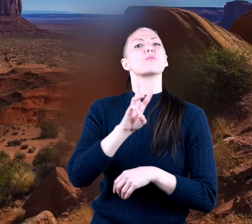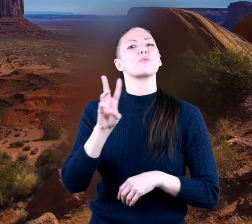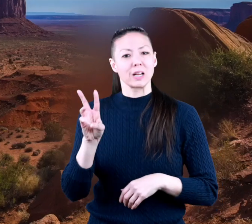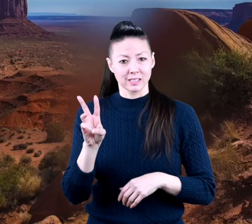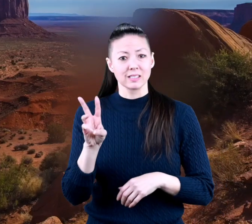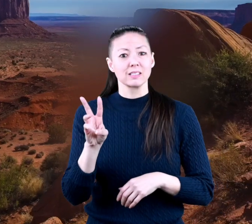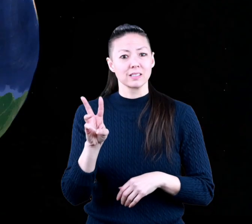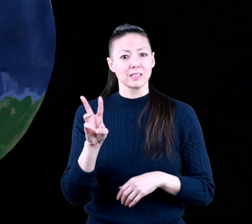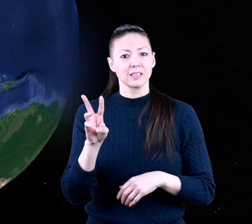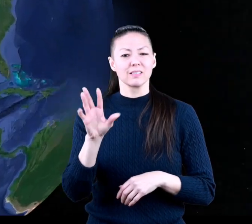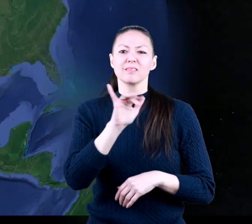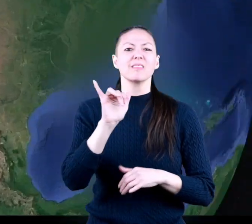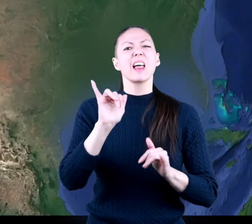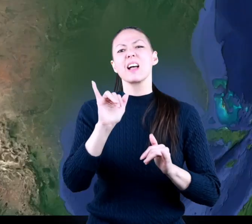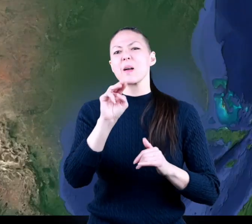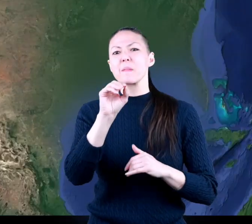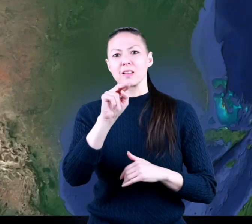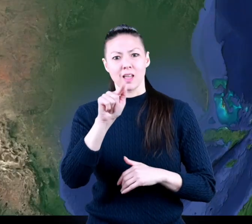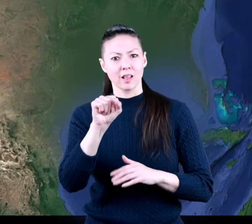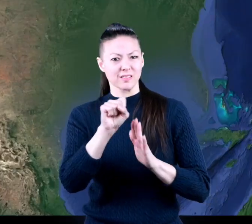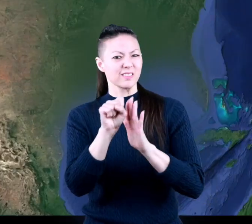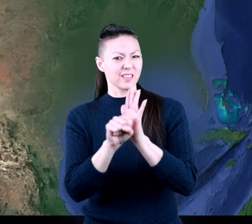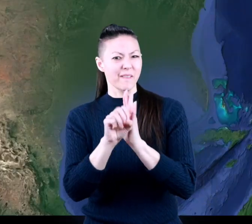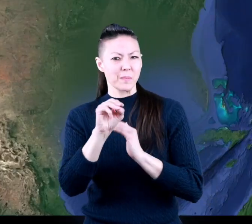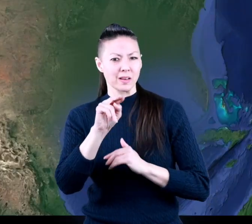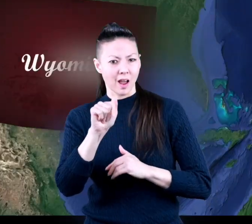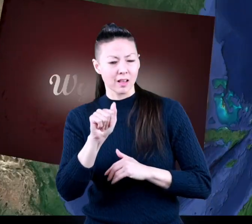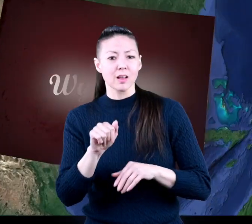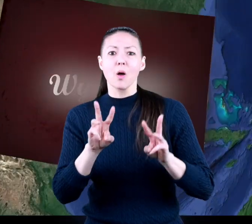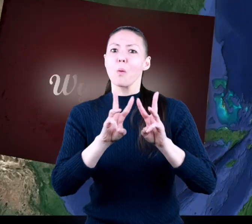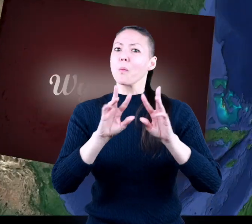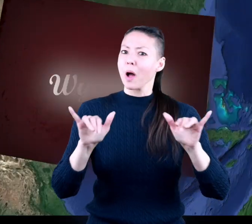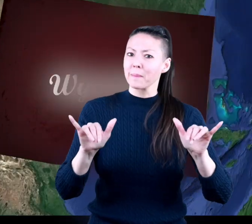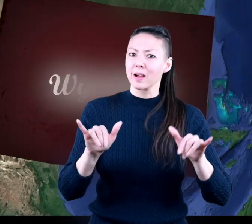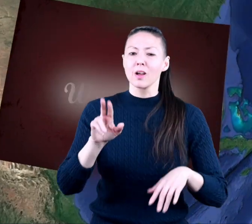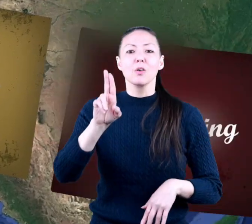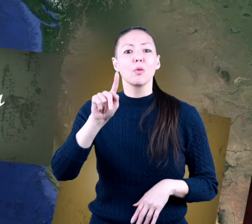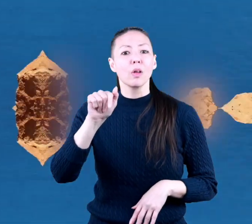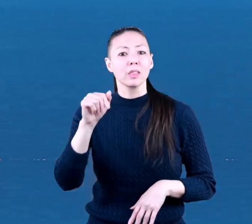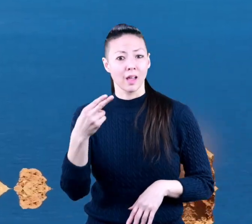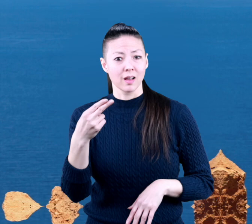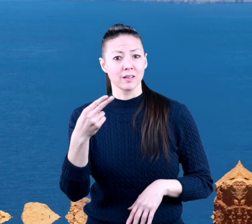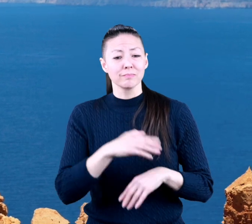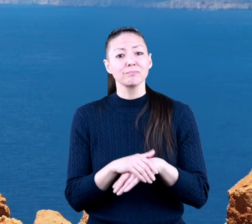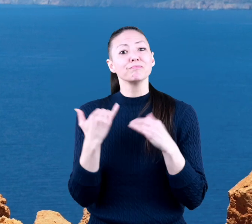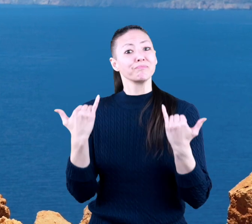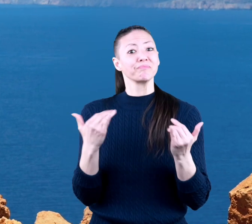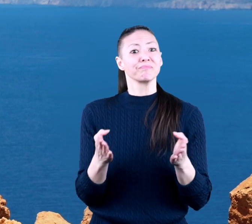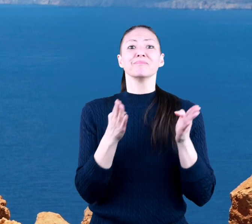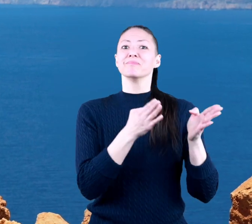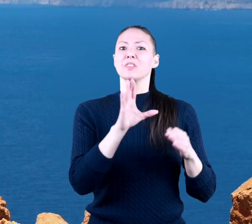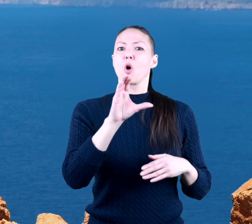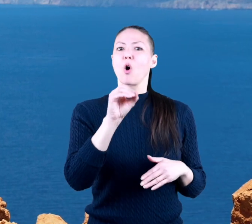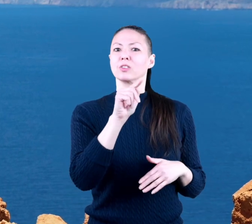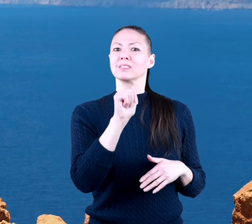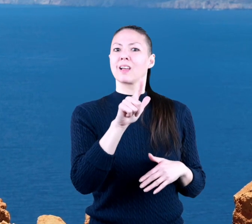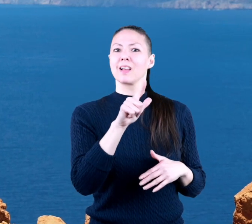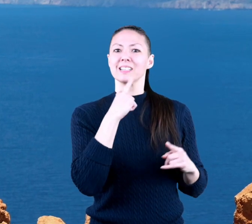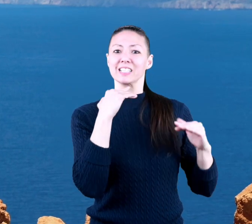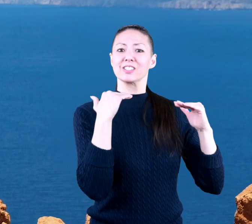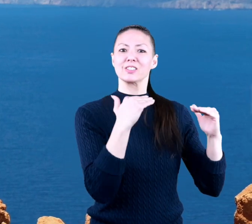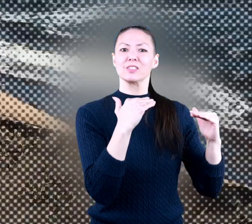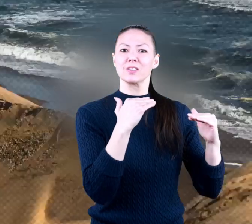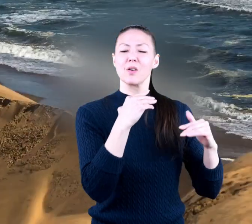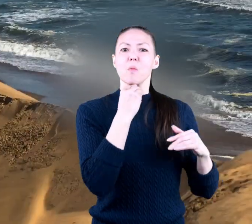region of the West, in states like Montana, Wyoming, and Utah. Coastal deserts have cool winters and long,